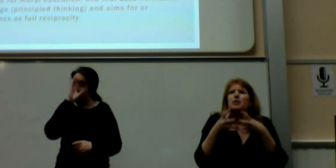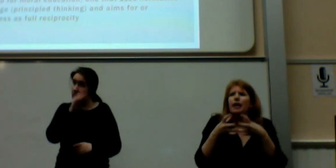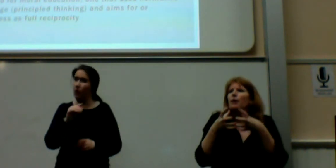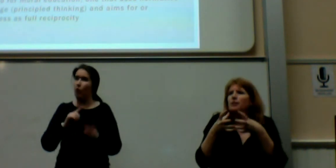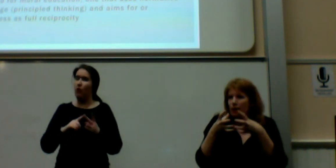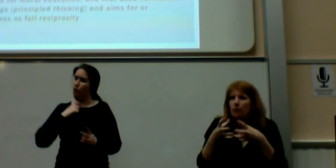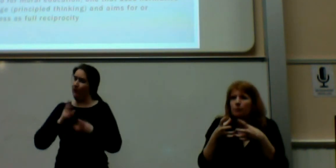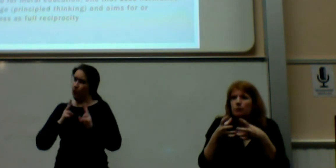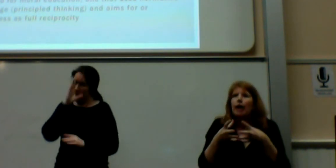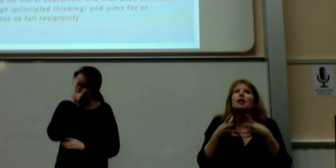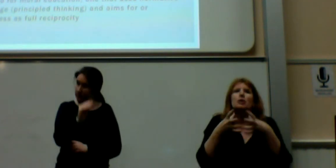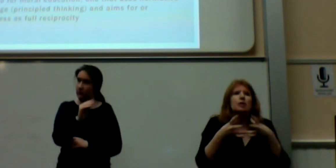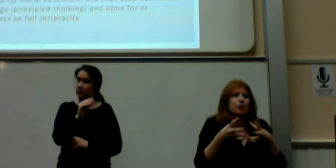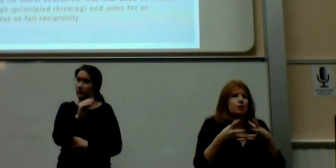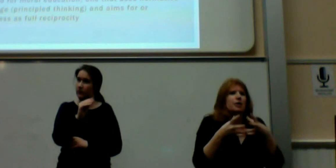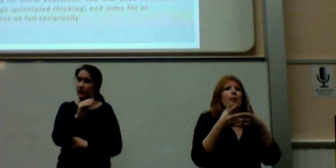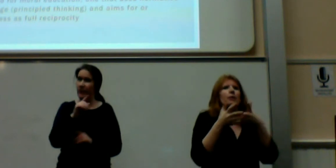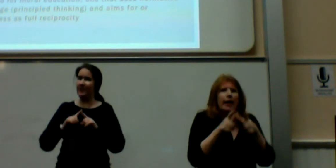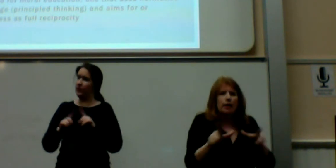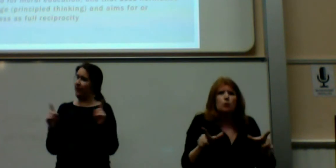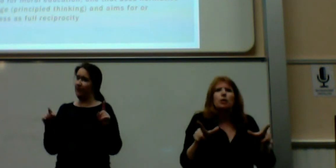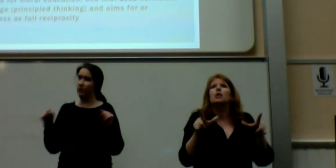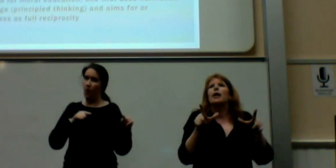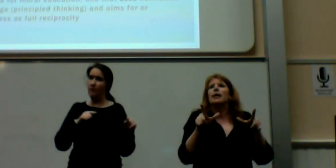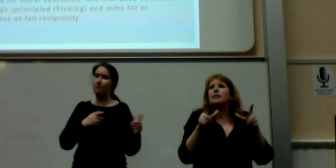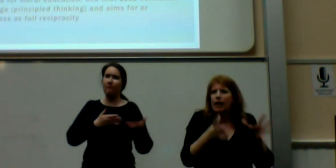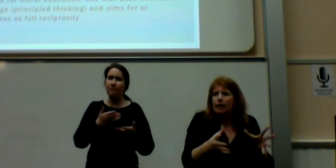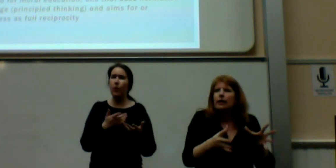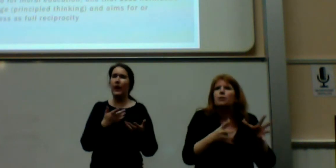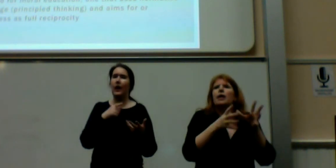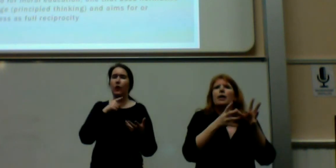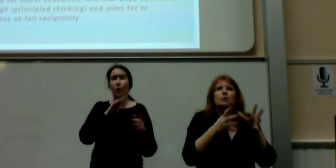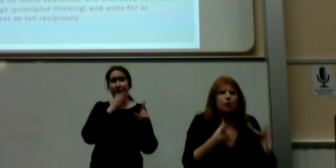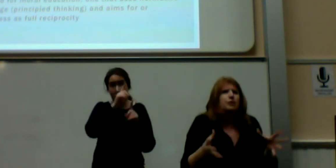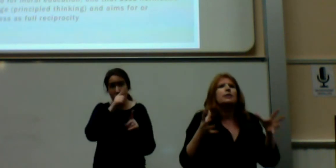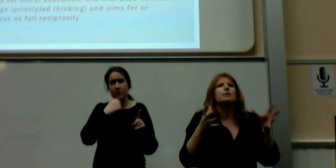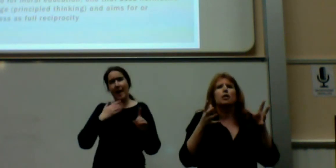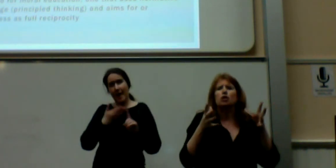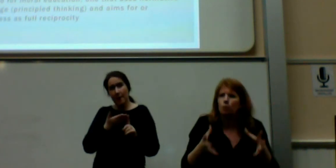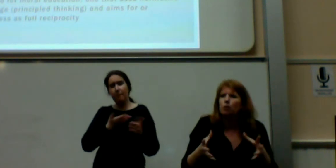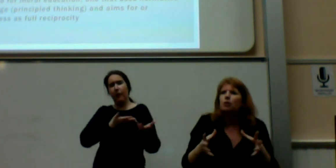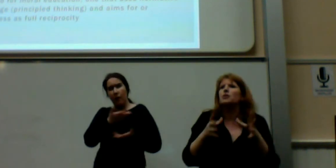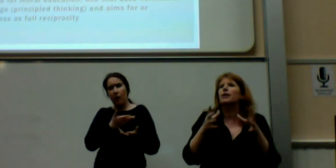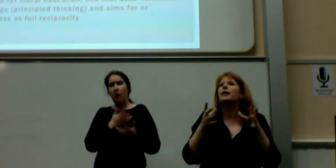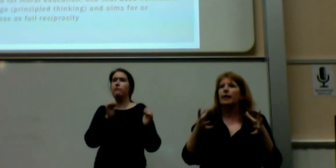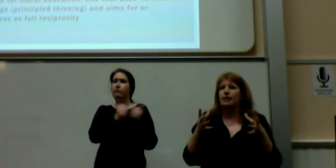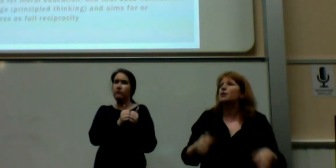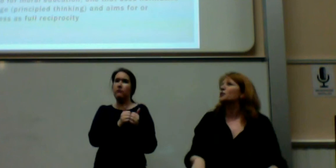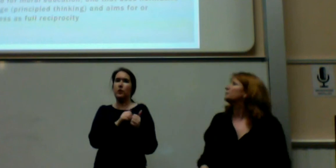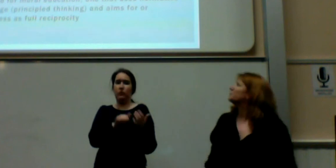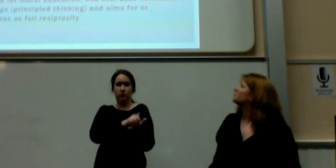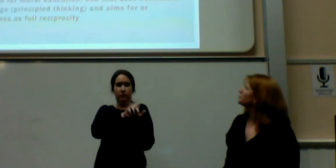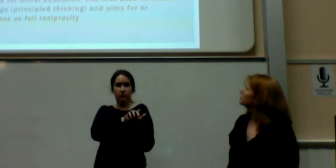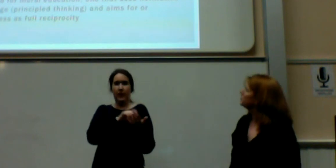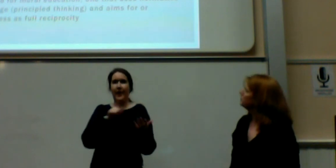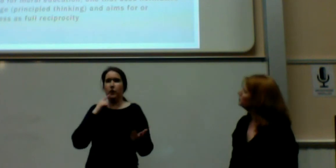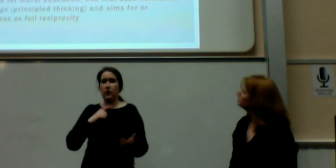need to understand about deaf people, and you need to understand about language and sign language and how different it is, and interpreters and et